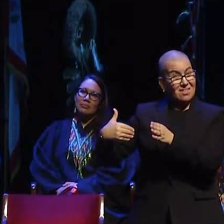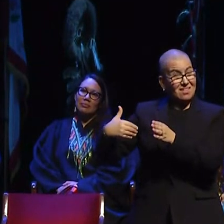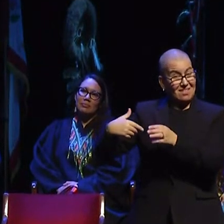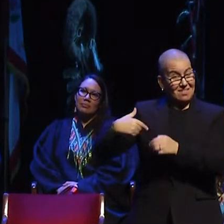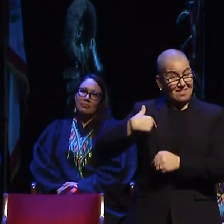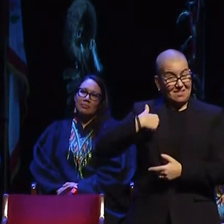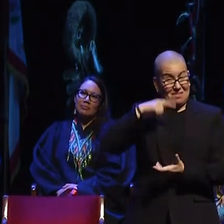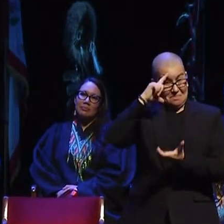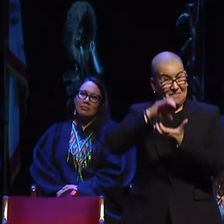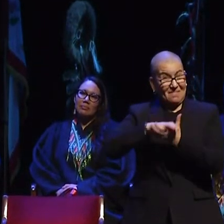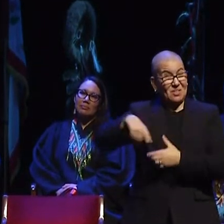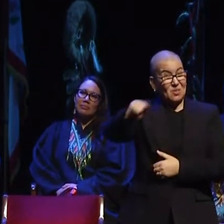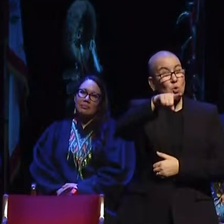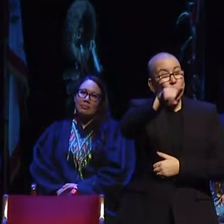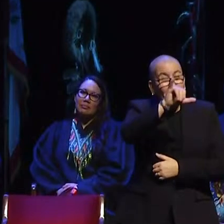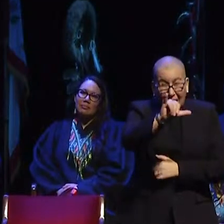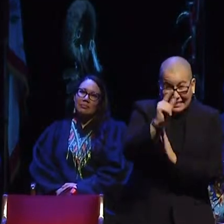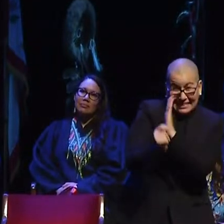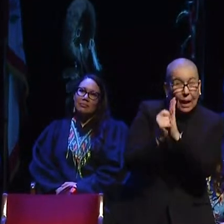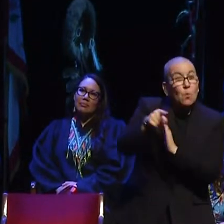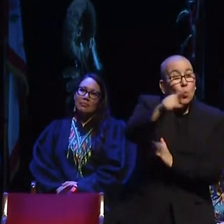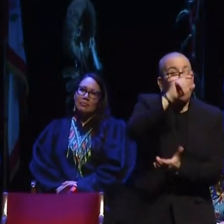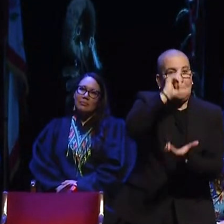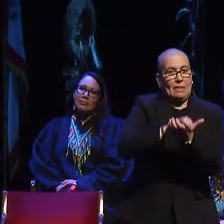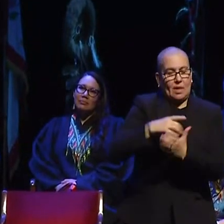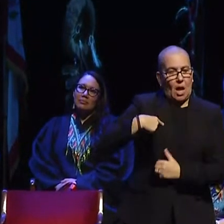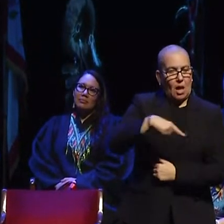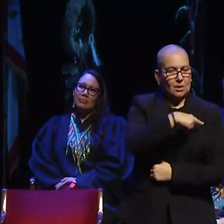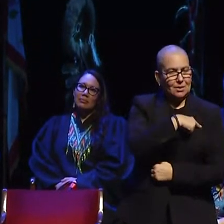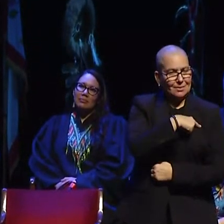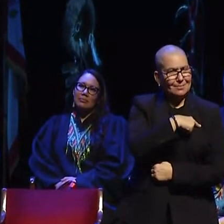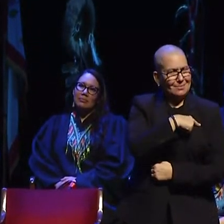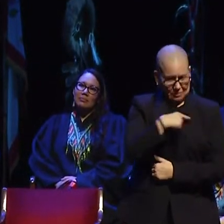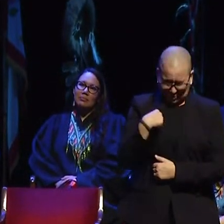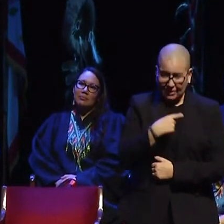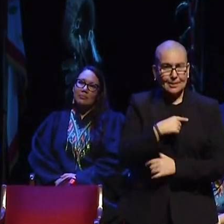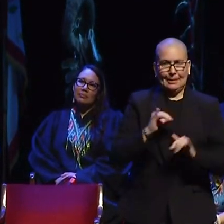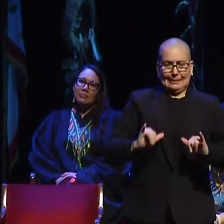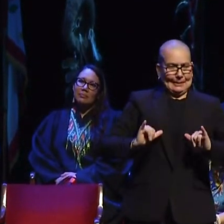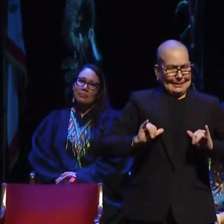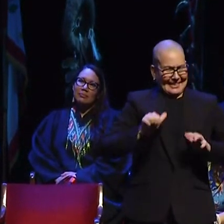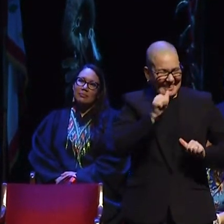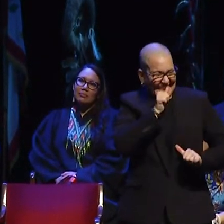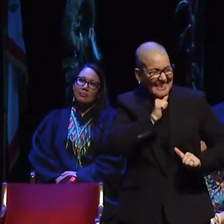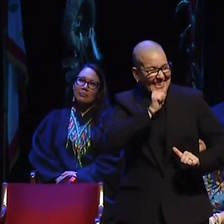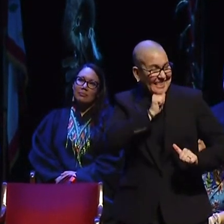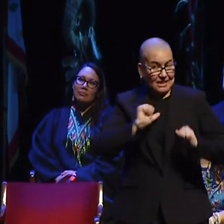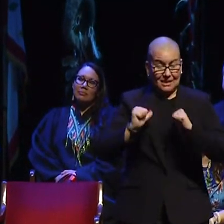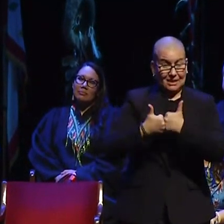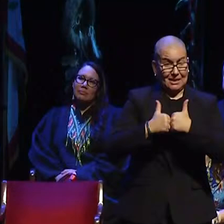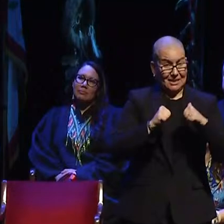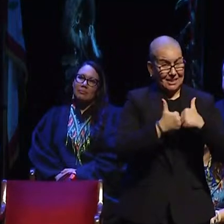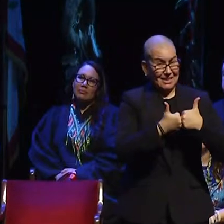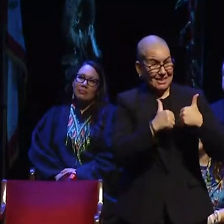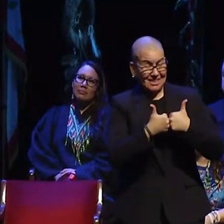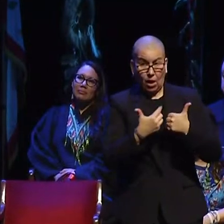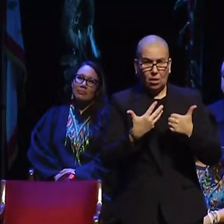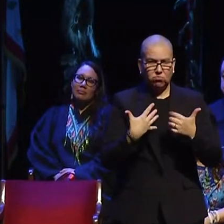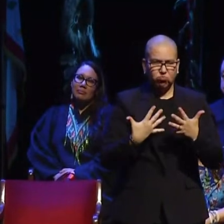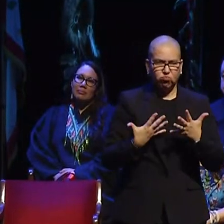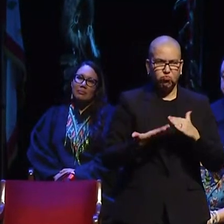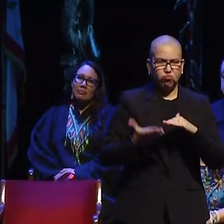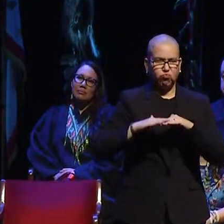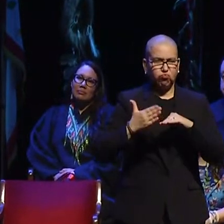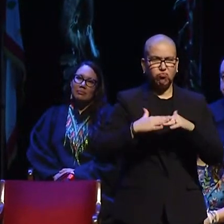in us. And from that, we not only weathered those historic challenges, we've come out stronger and more committed to a future